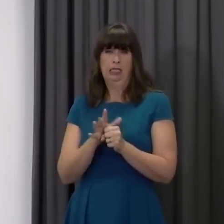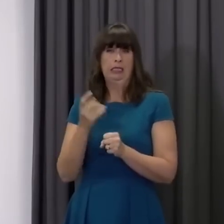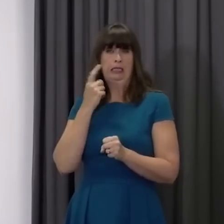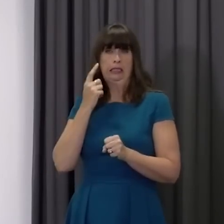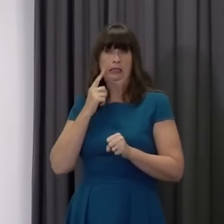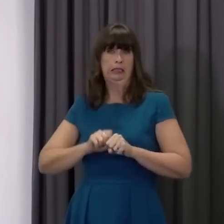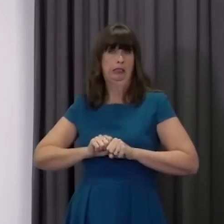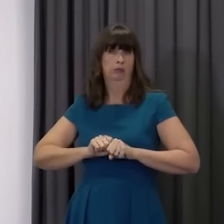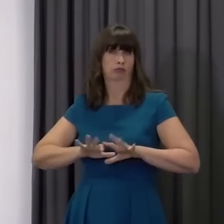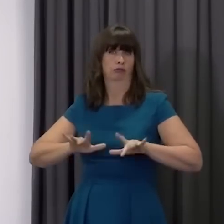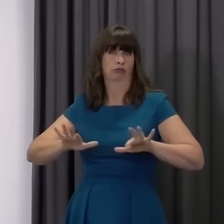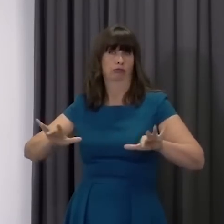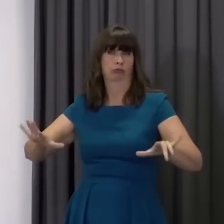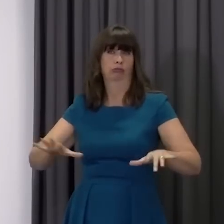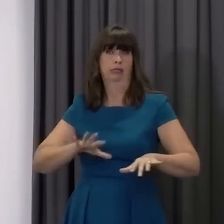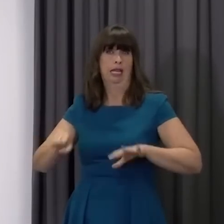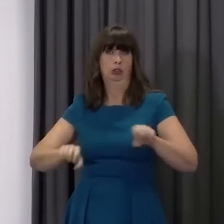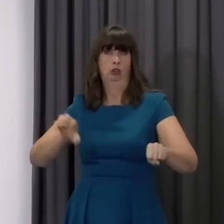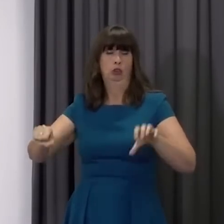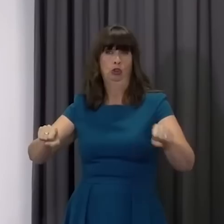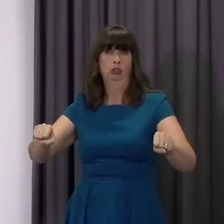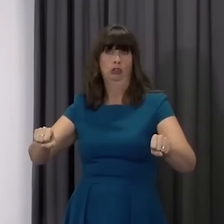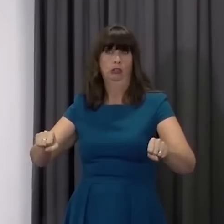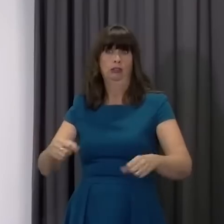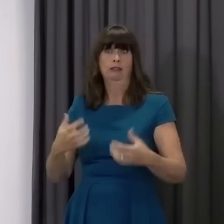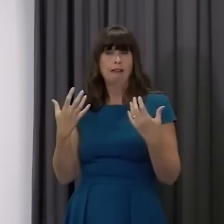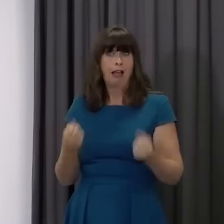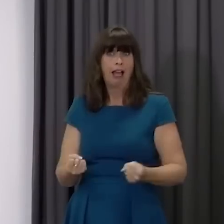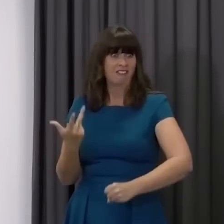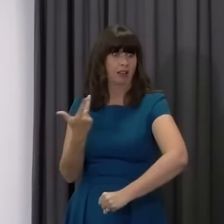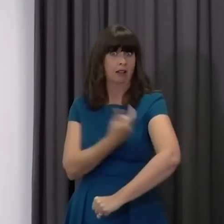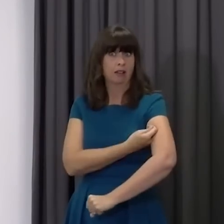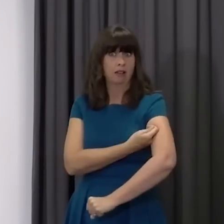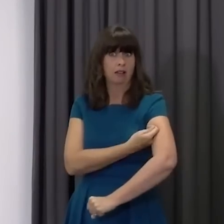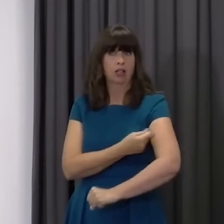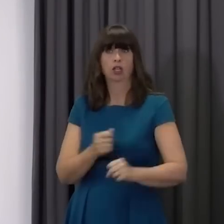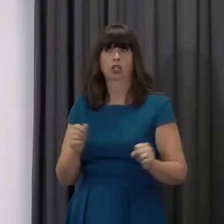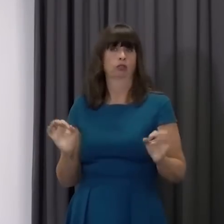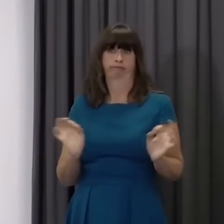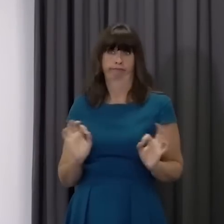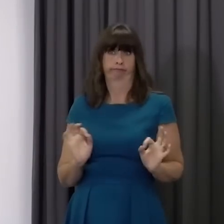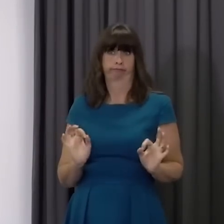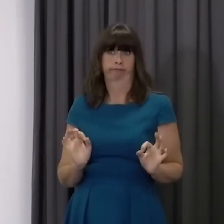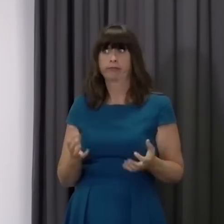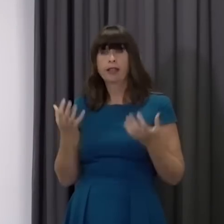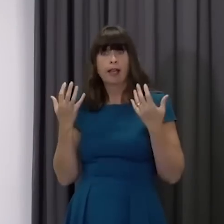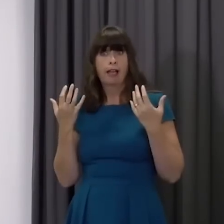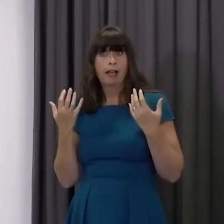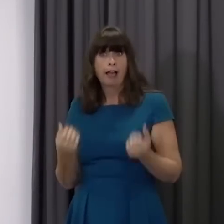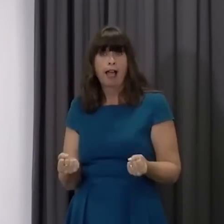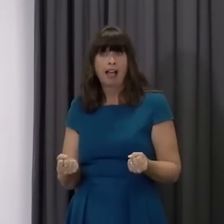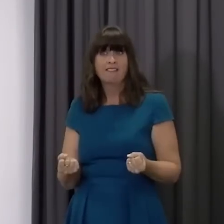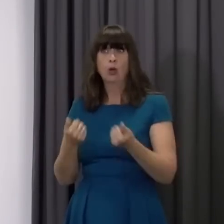infectious virus. As yet, there is no cure, nor is there a vaccine. It is in